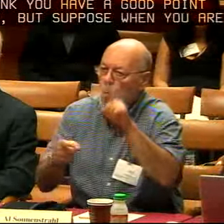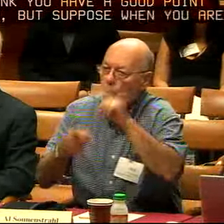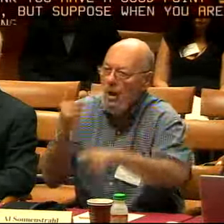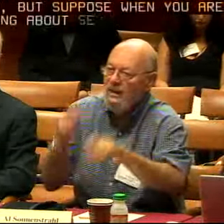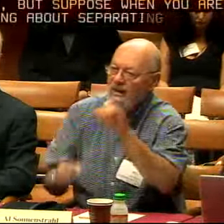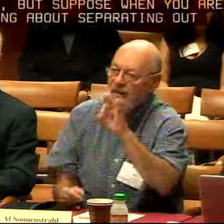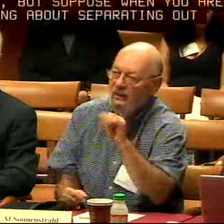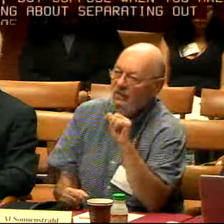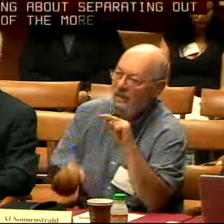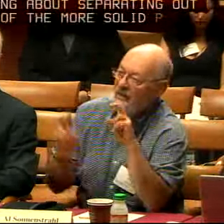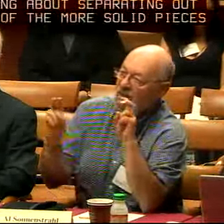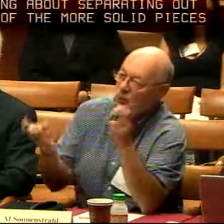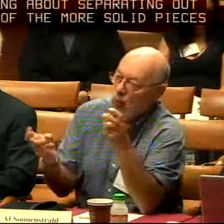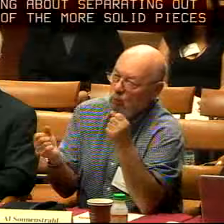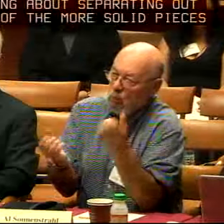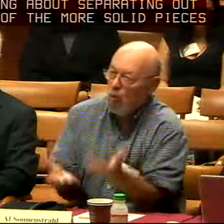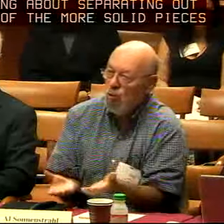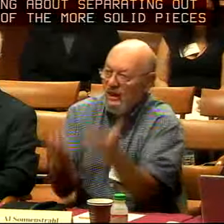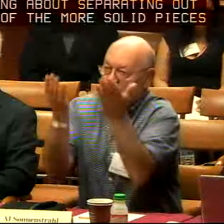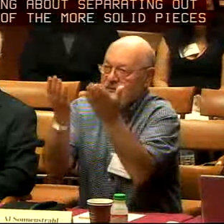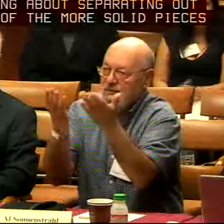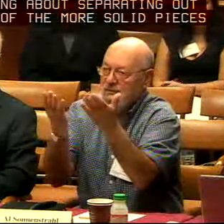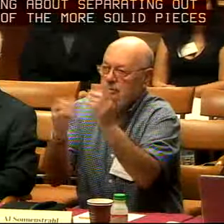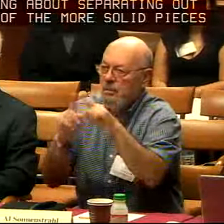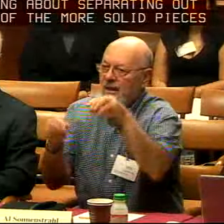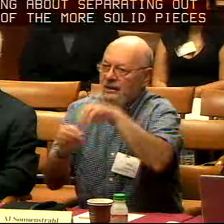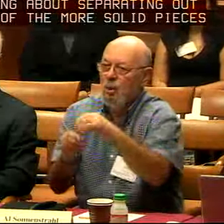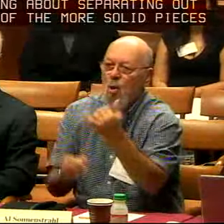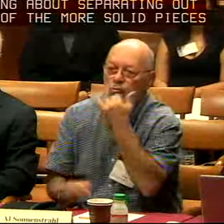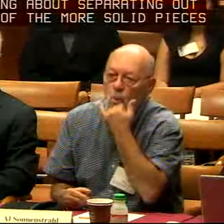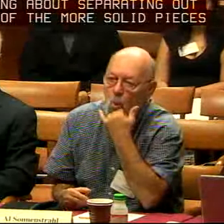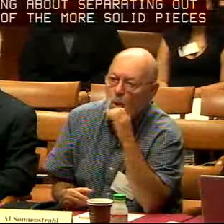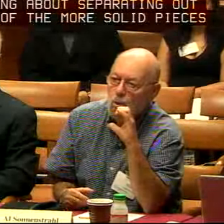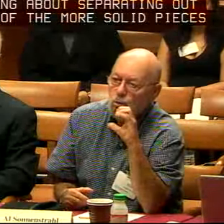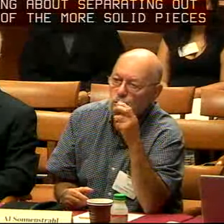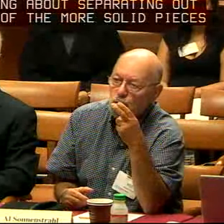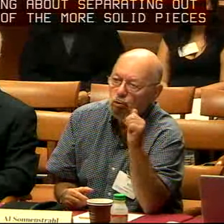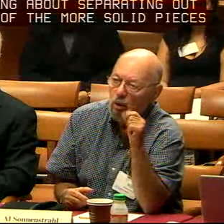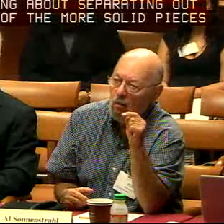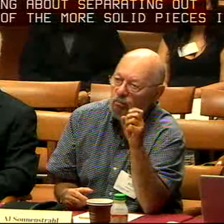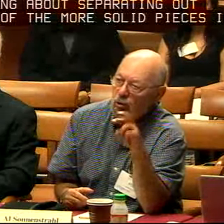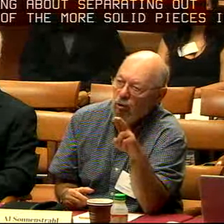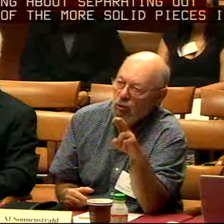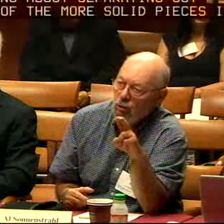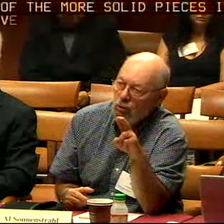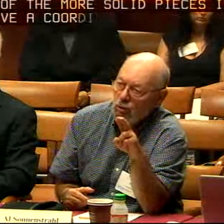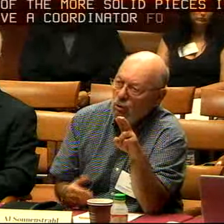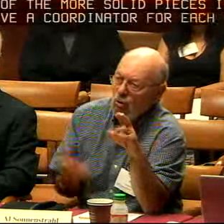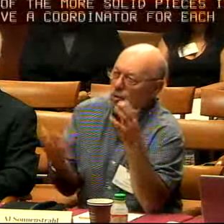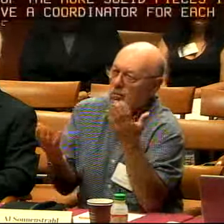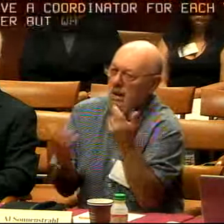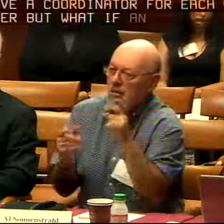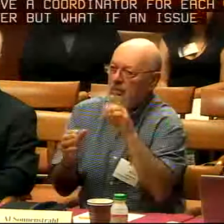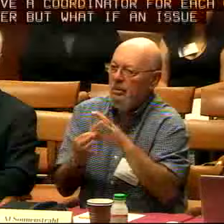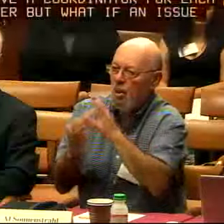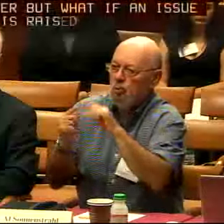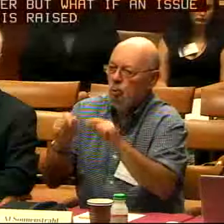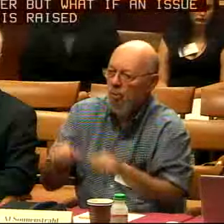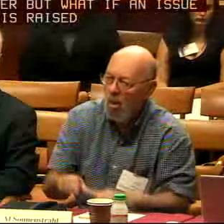If we have a coordinator for each chapter, but what if an issue that's raised, but it's maybe perhaps in the wrong chapter? It